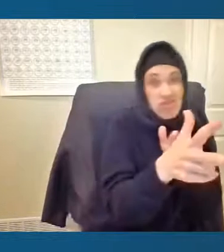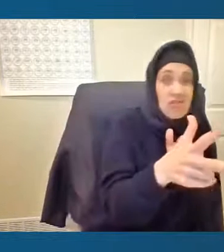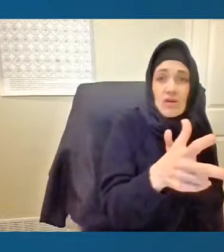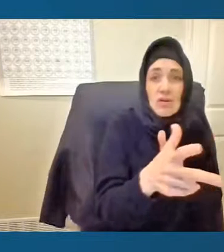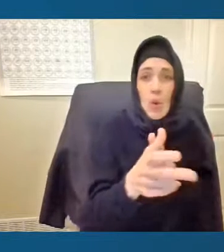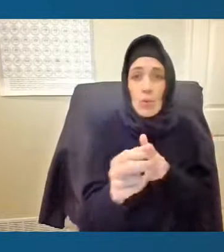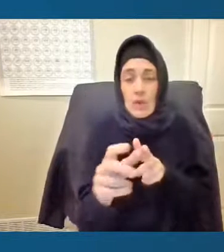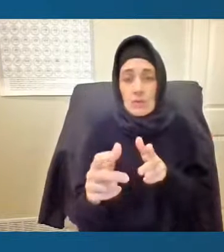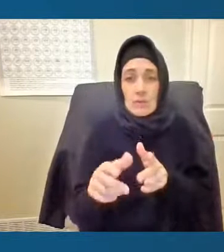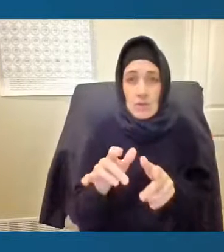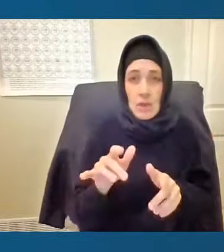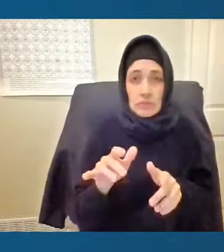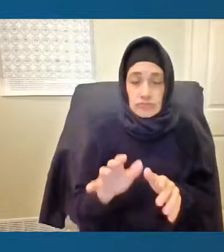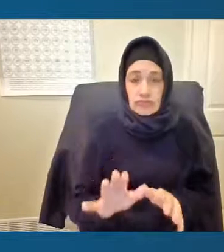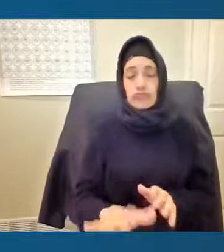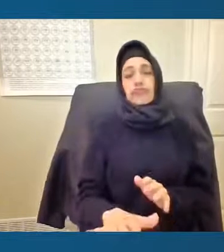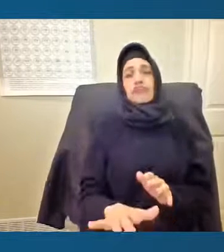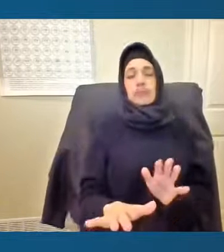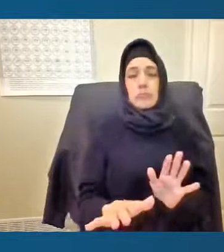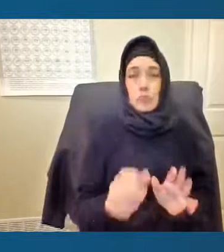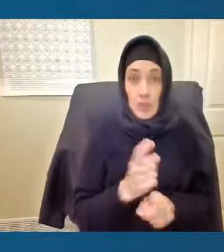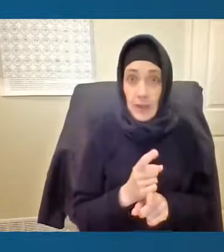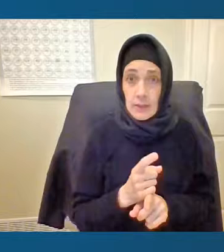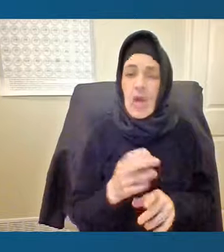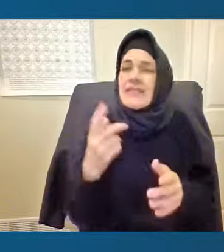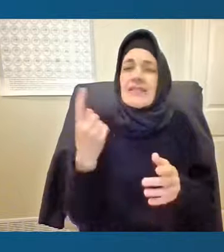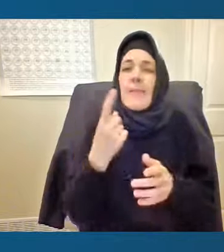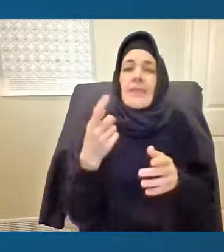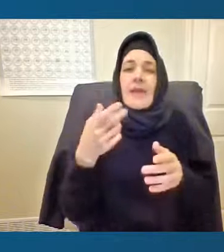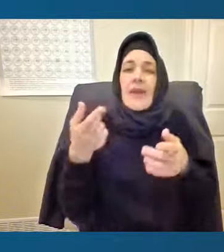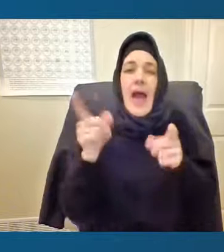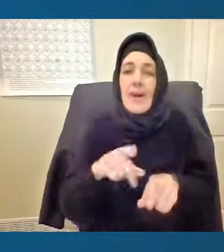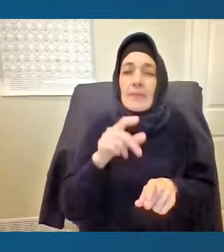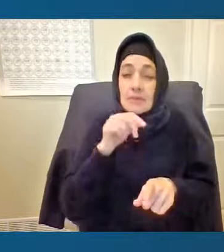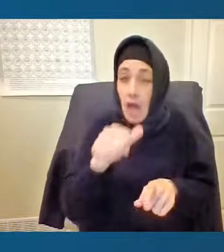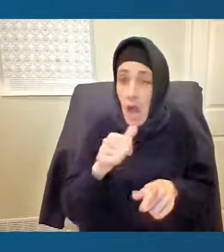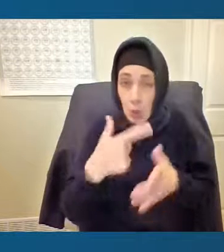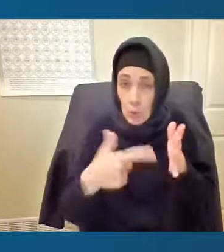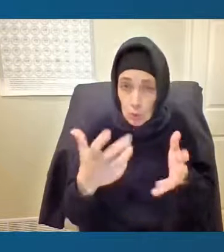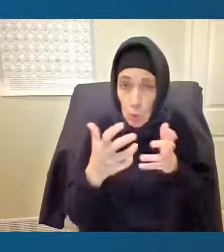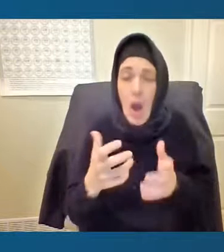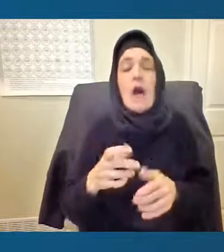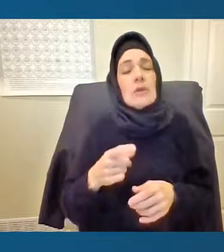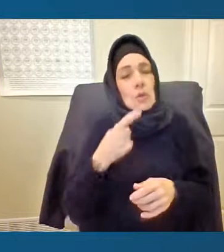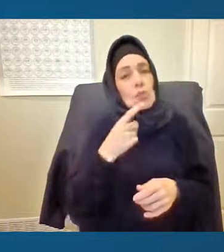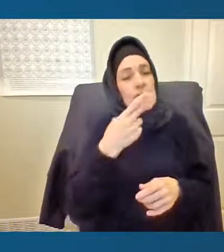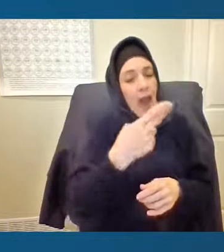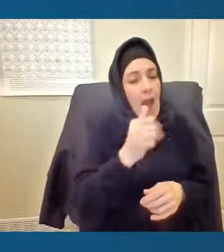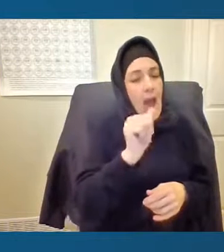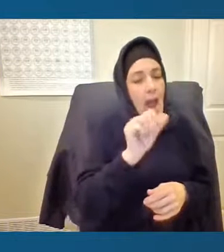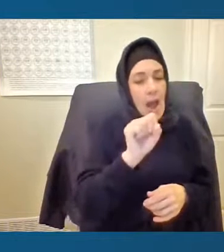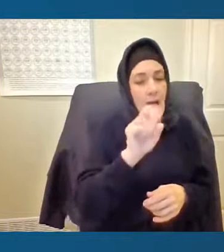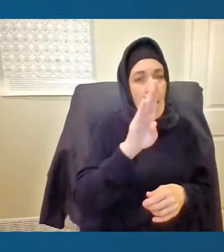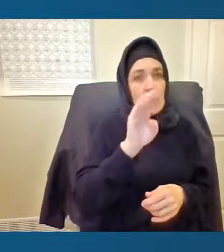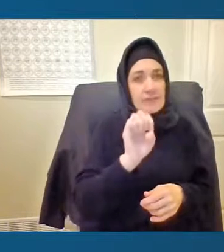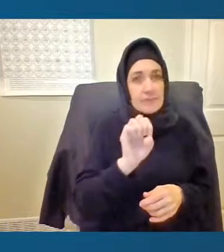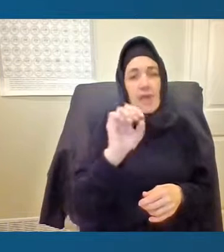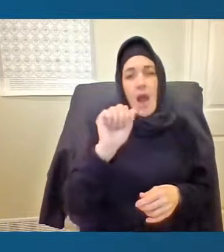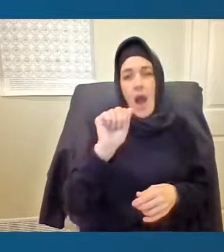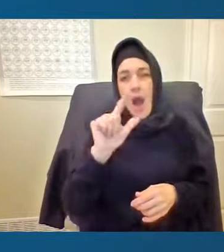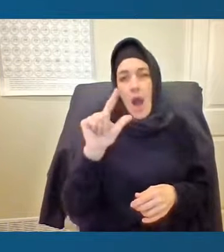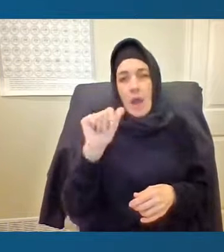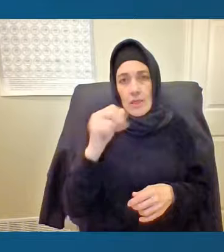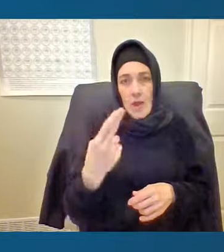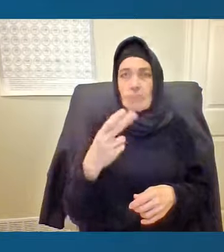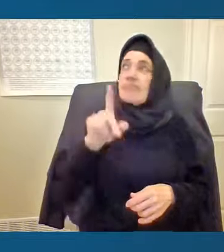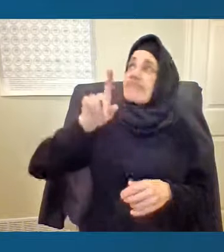that's not your way, hasbi Allah. Allah is enough for me. What happens to our hearts is when we repeat